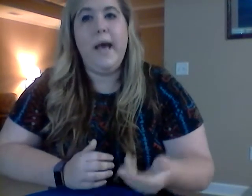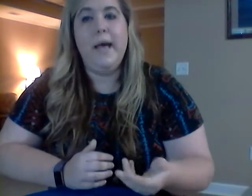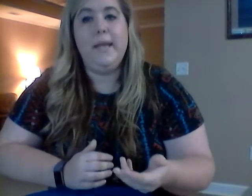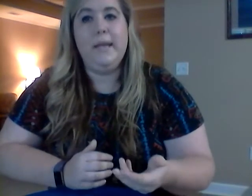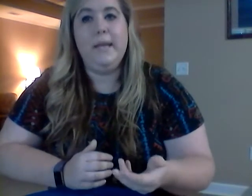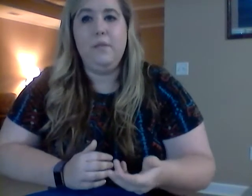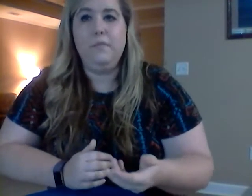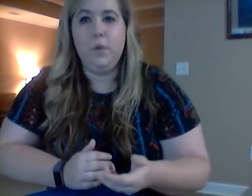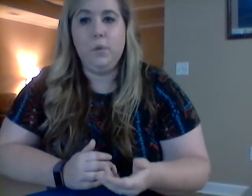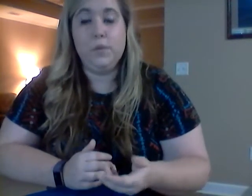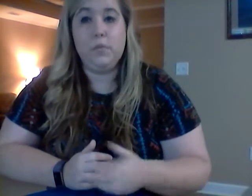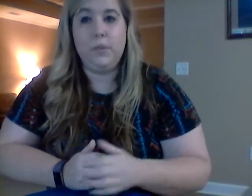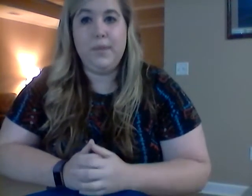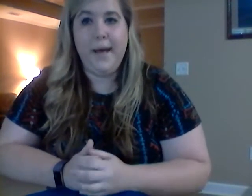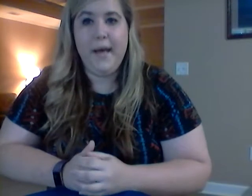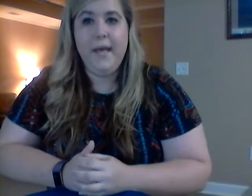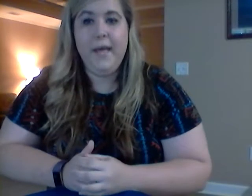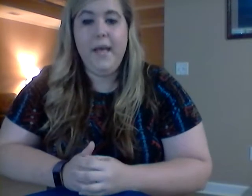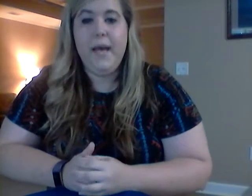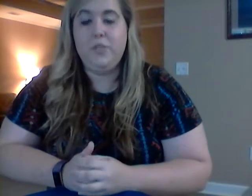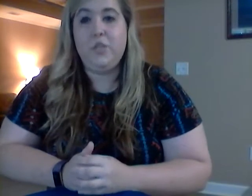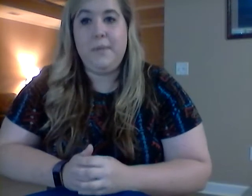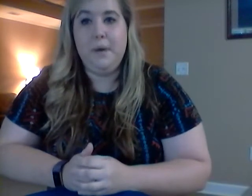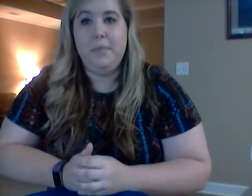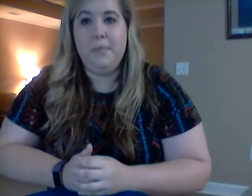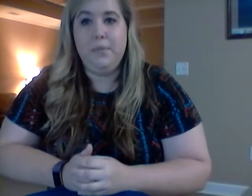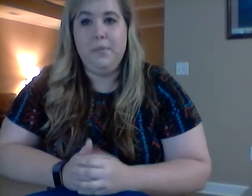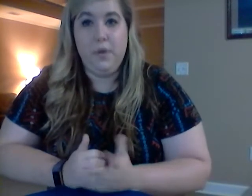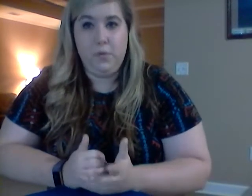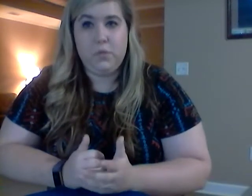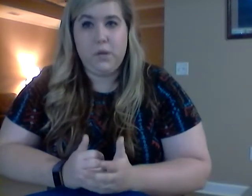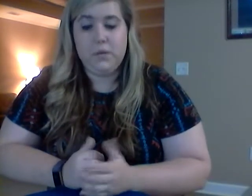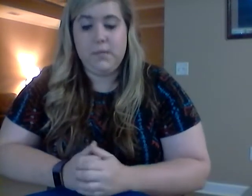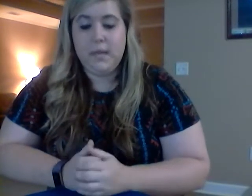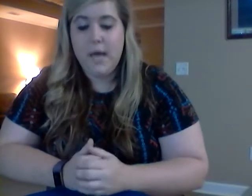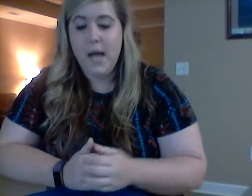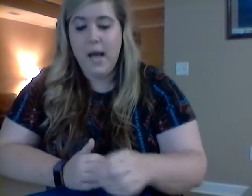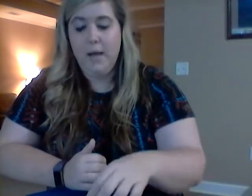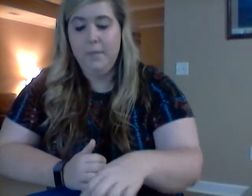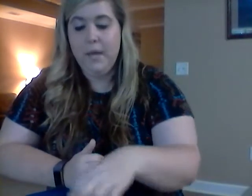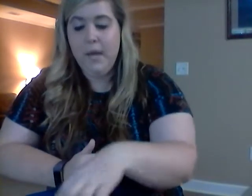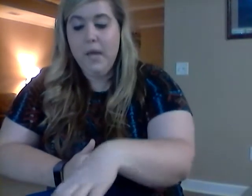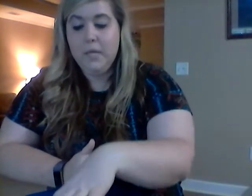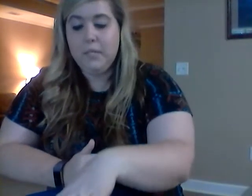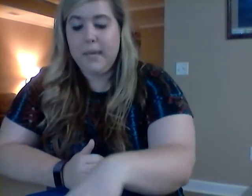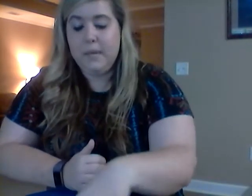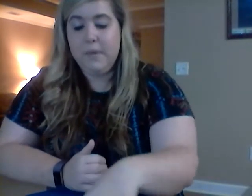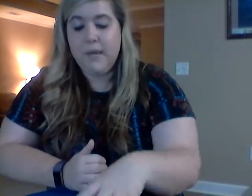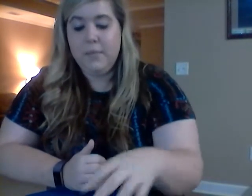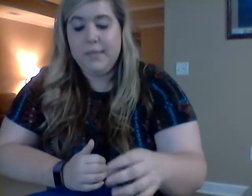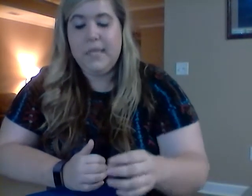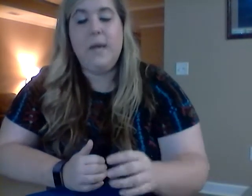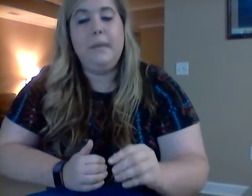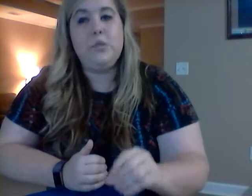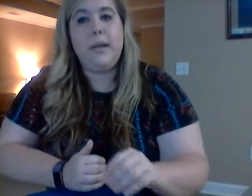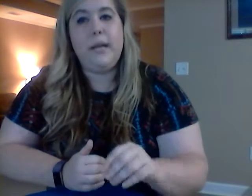add in vocals with that and shape up through vocal shells. To begin with sign man training,